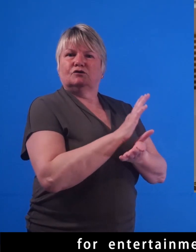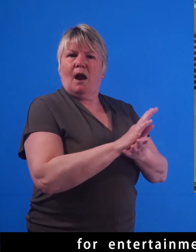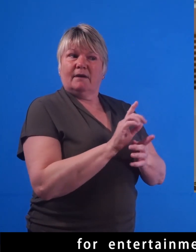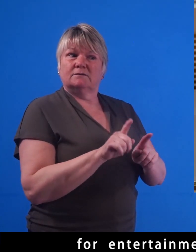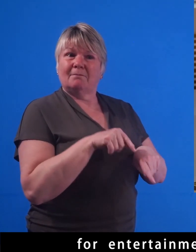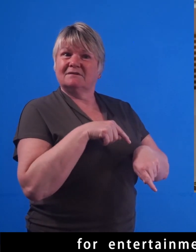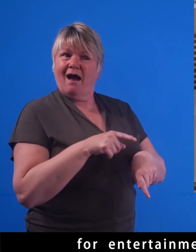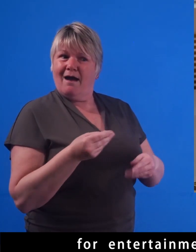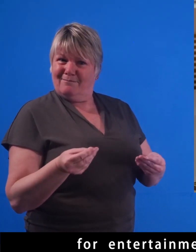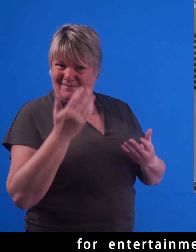well as education.